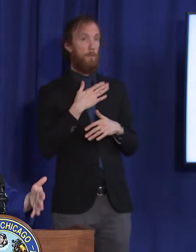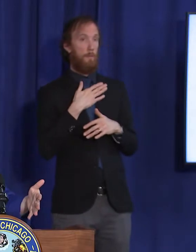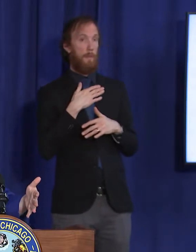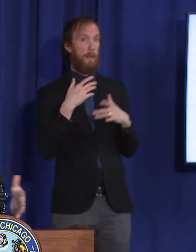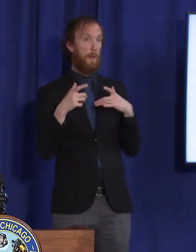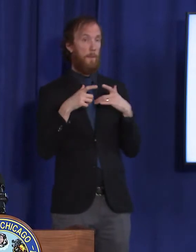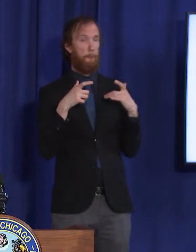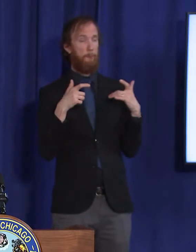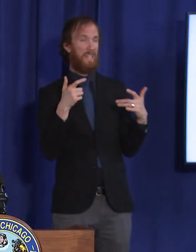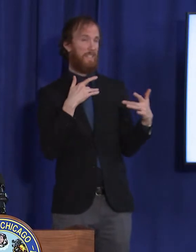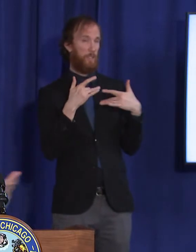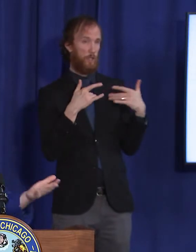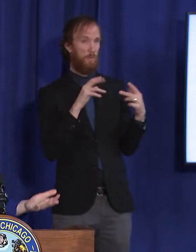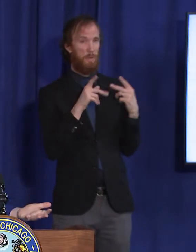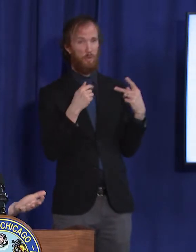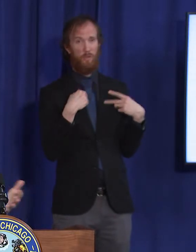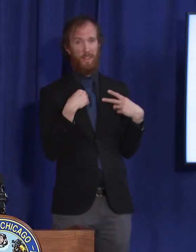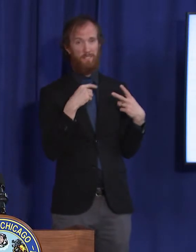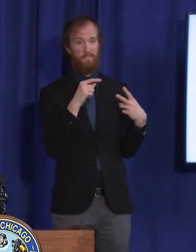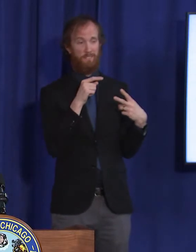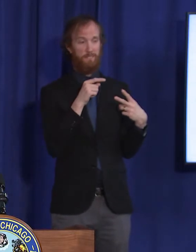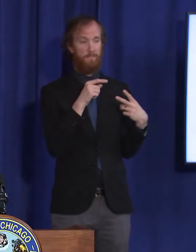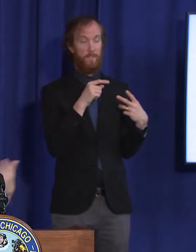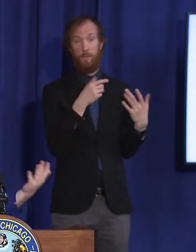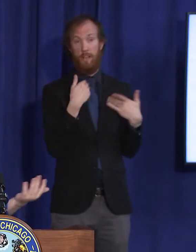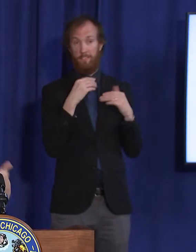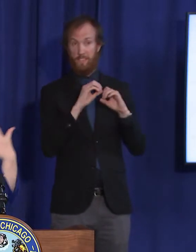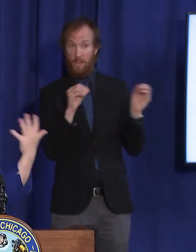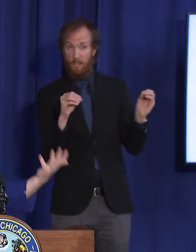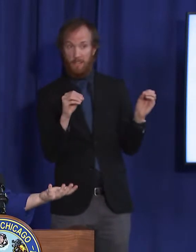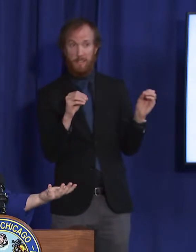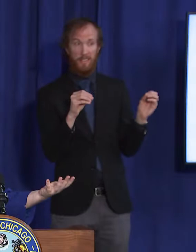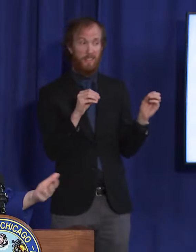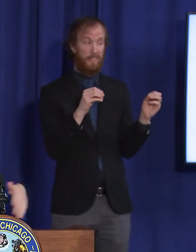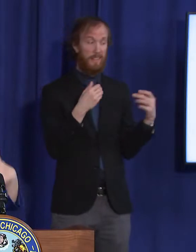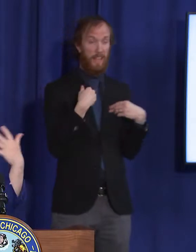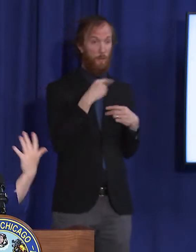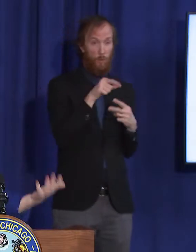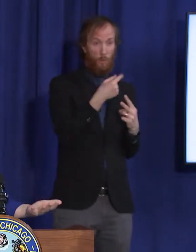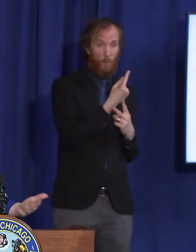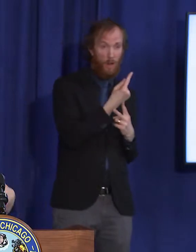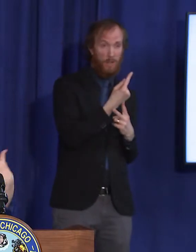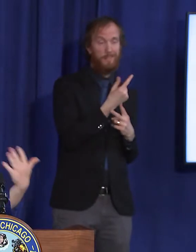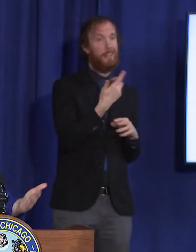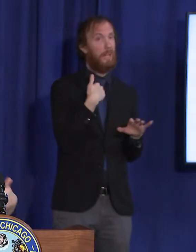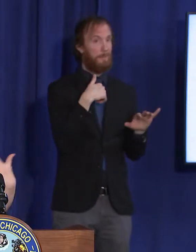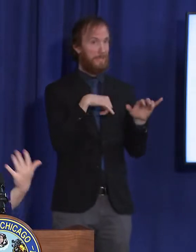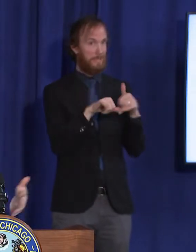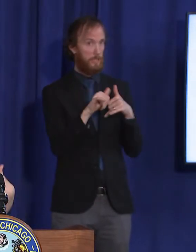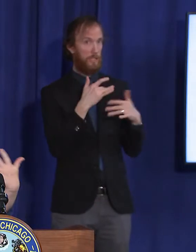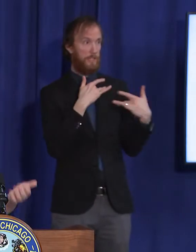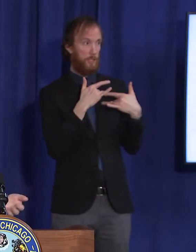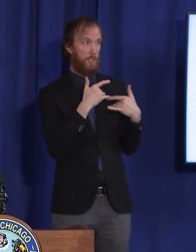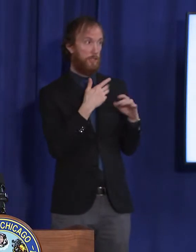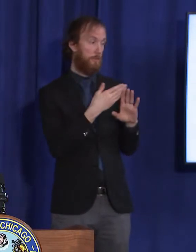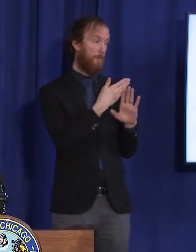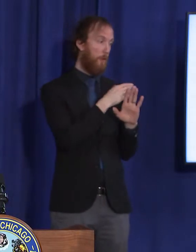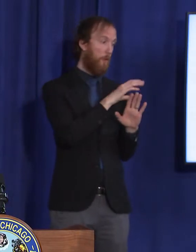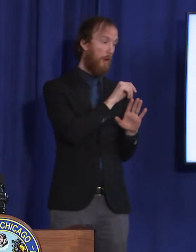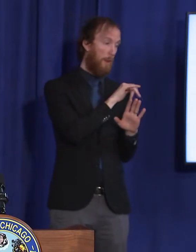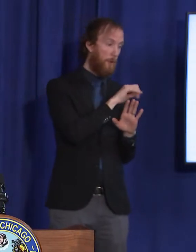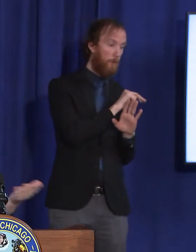had that first dose, I also have concerns about, because in the studies, even with the original variants, even before we're talking about Omicron, et